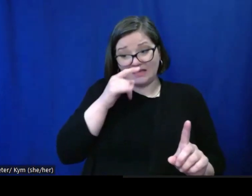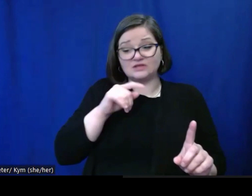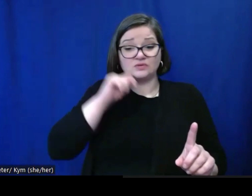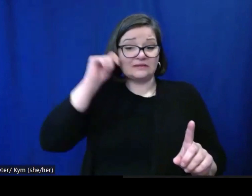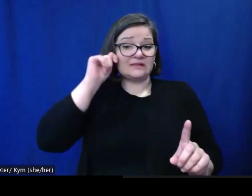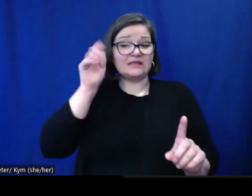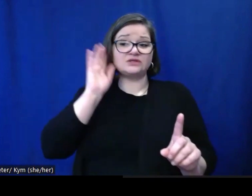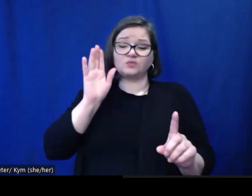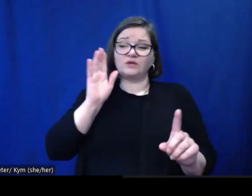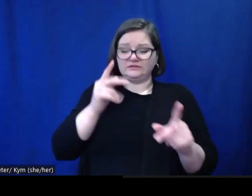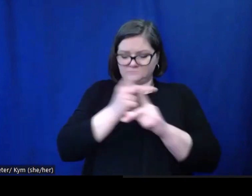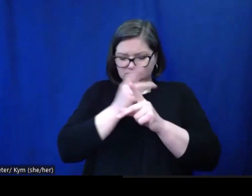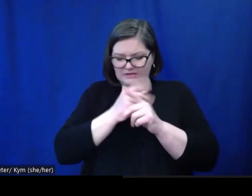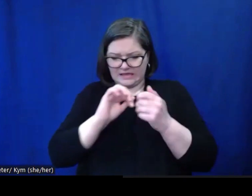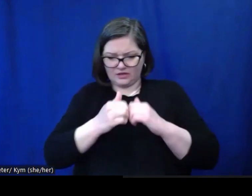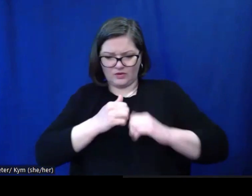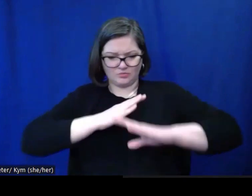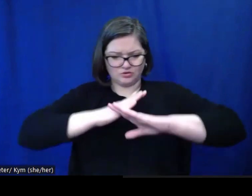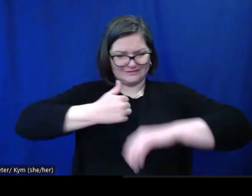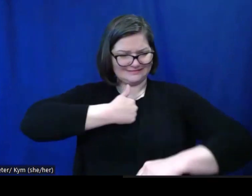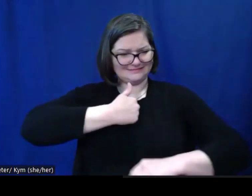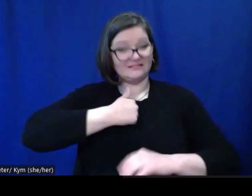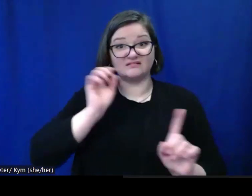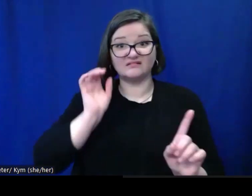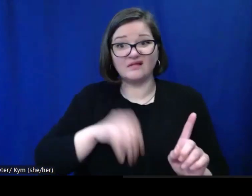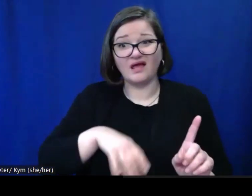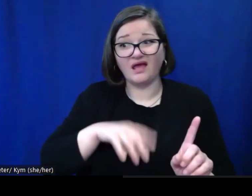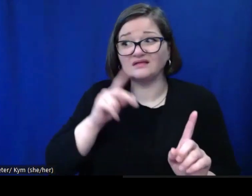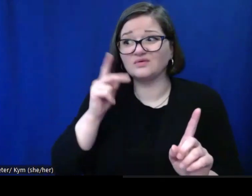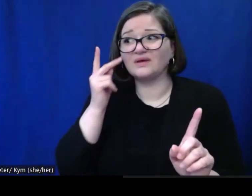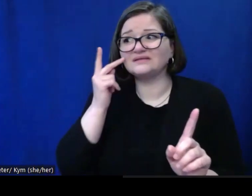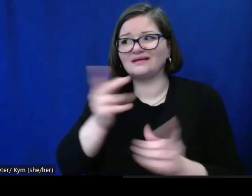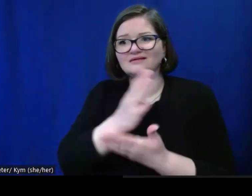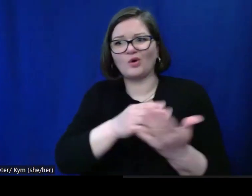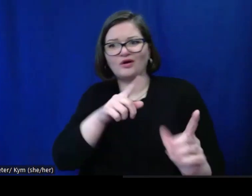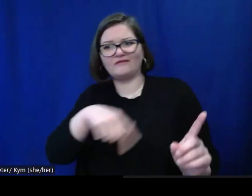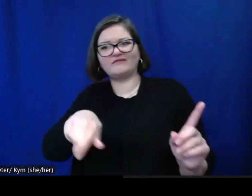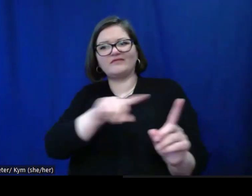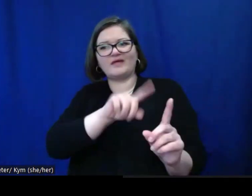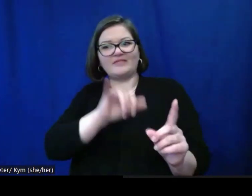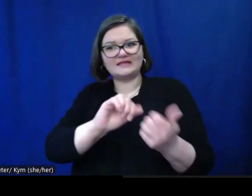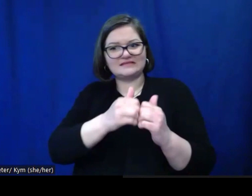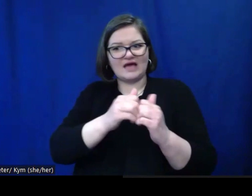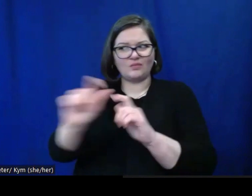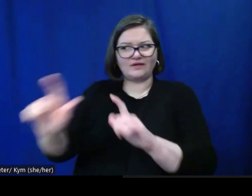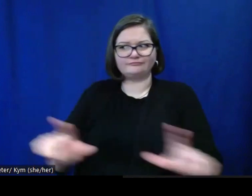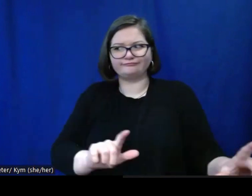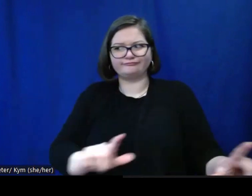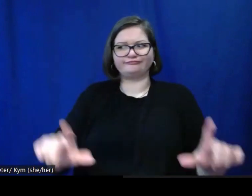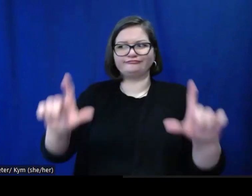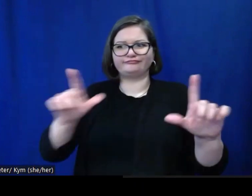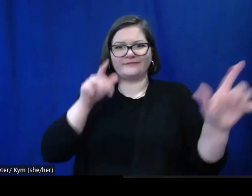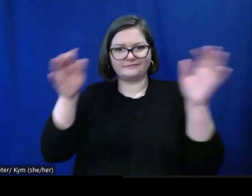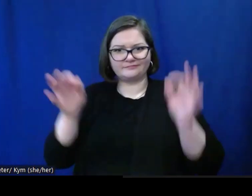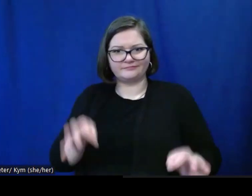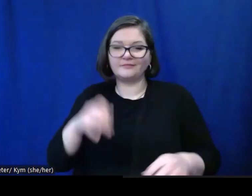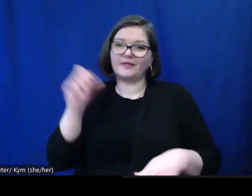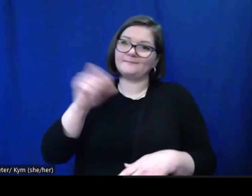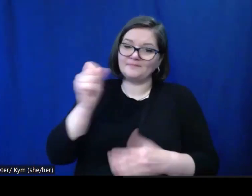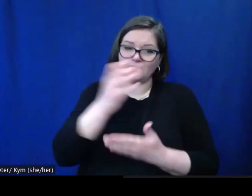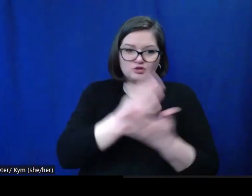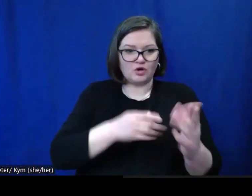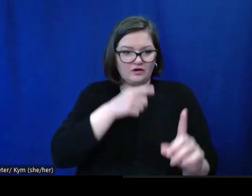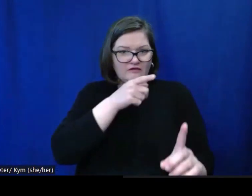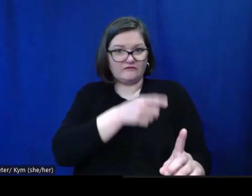keep themselves protective. I see that as a part of them, and that's how we frame that is, oh yes, there's this part of you that is cutting